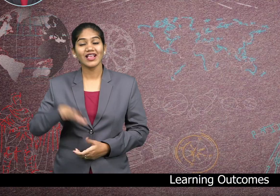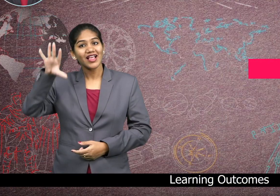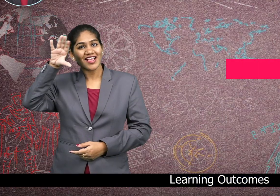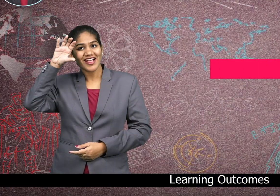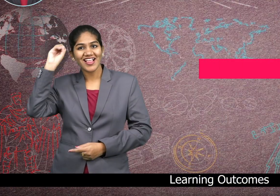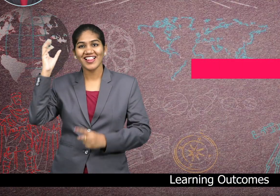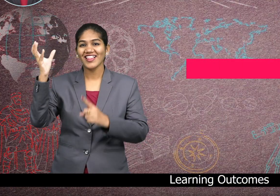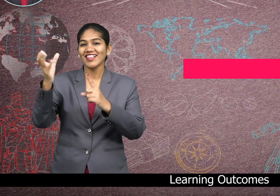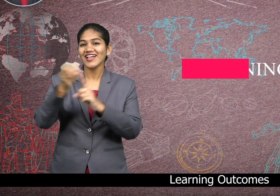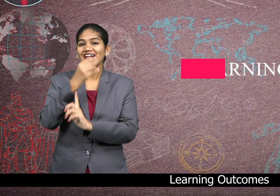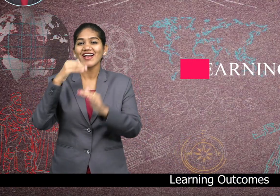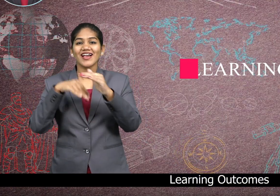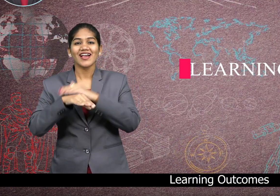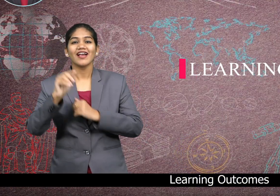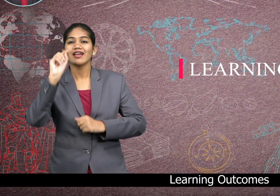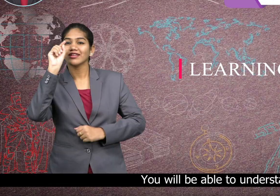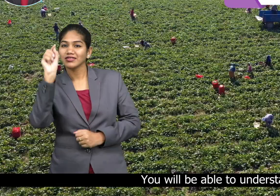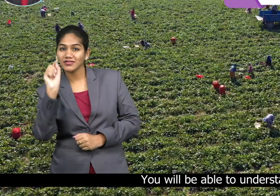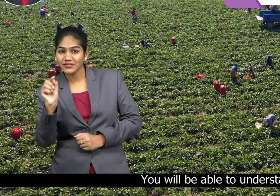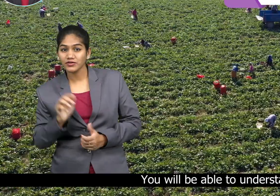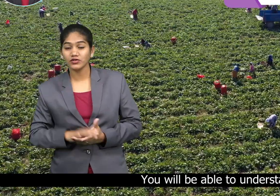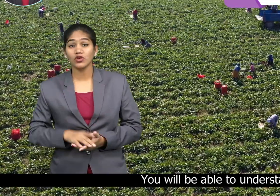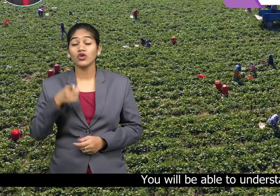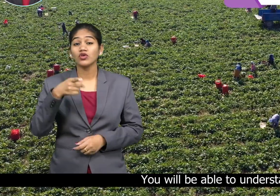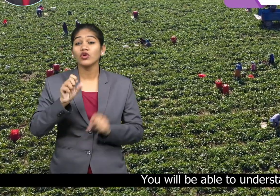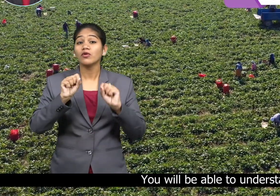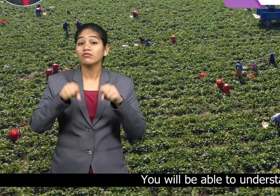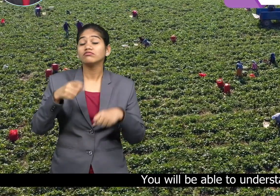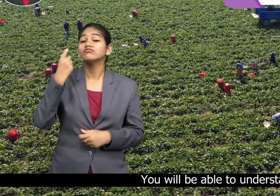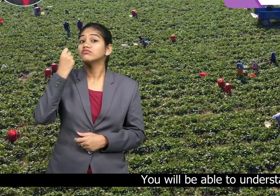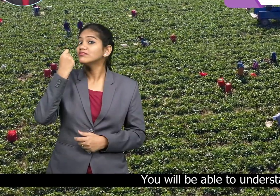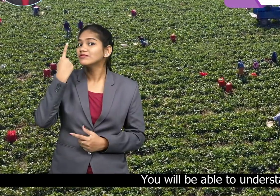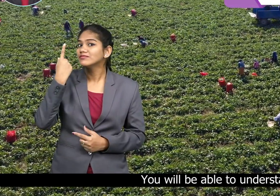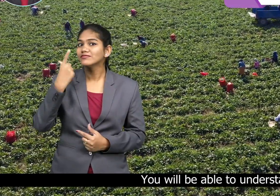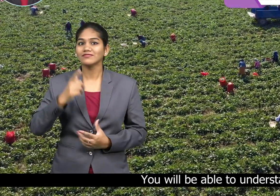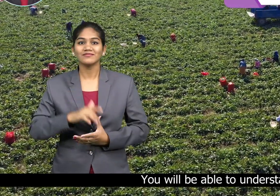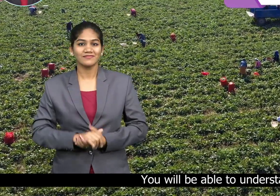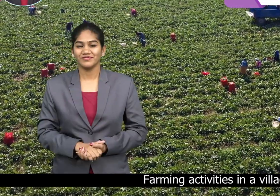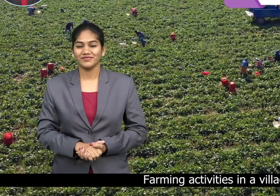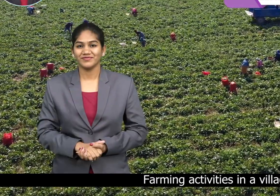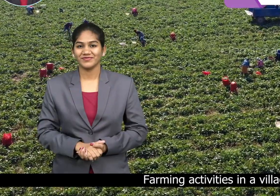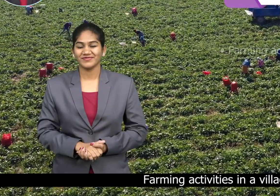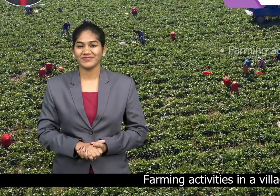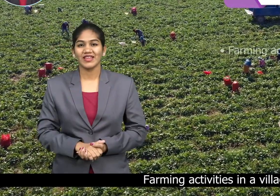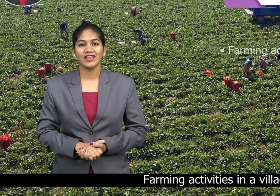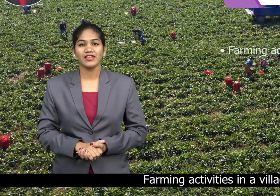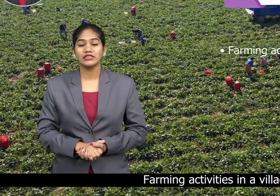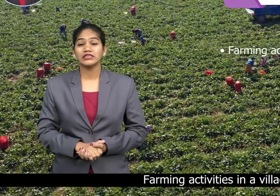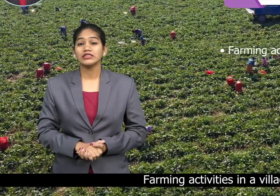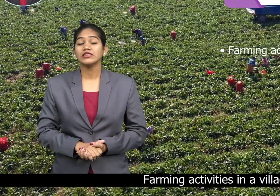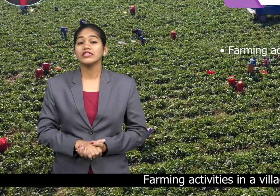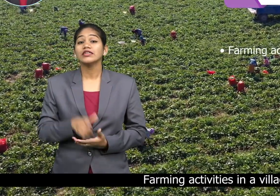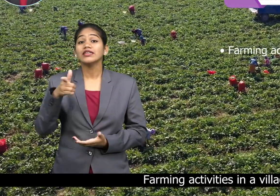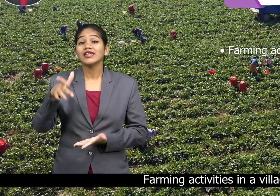Learning outcomes. You will be able to understand farming activities in a village.